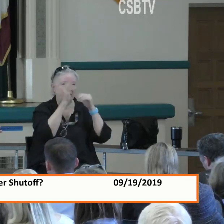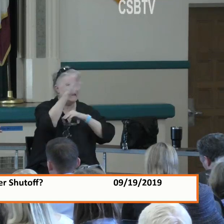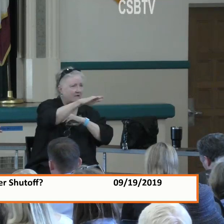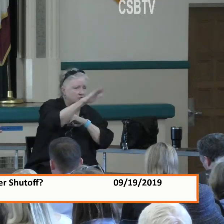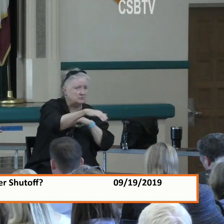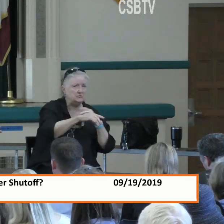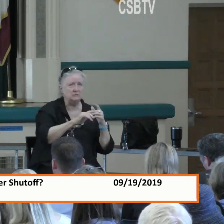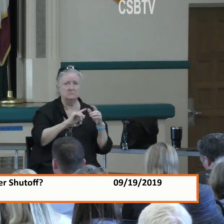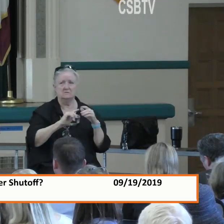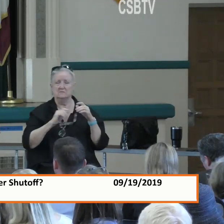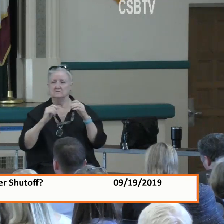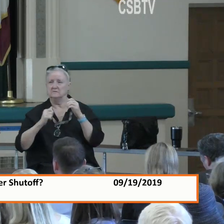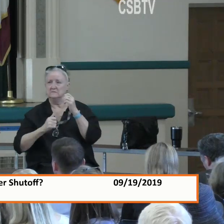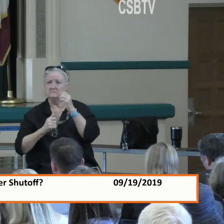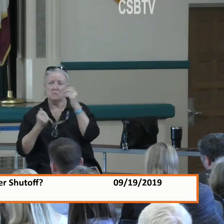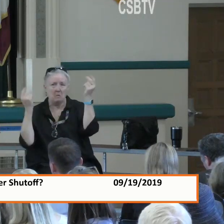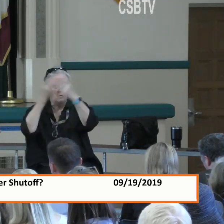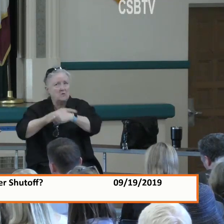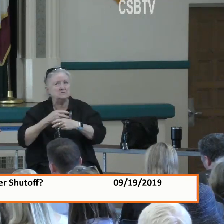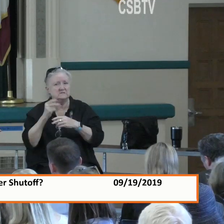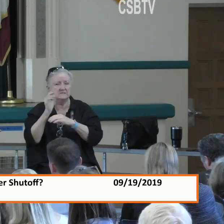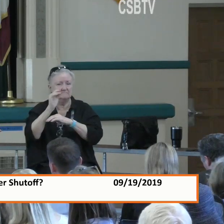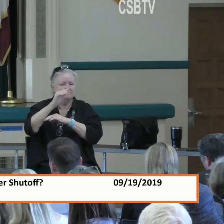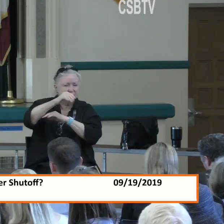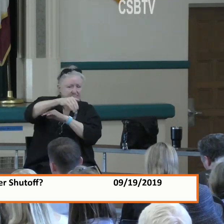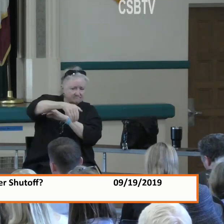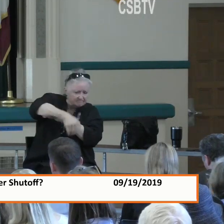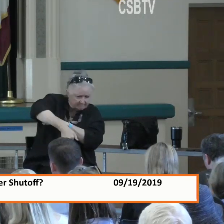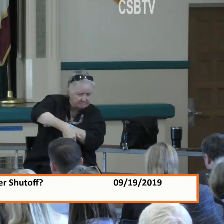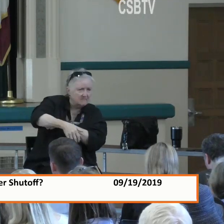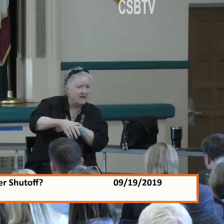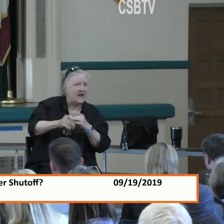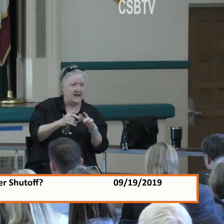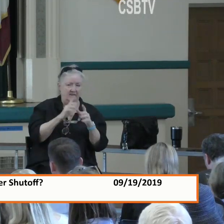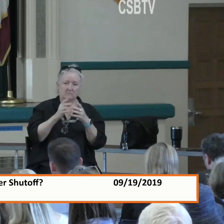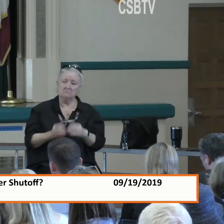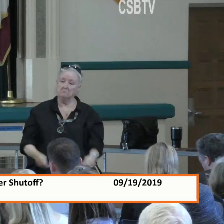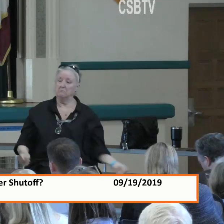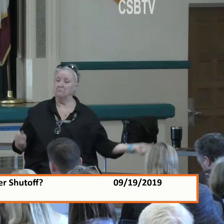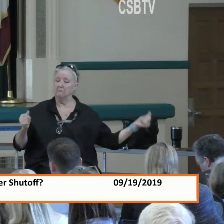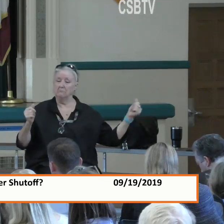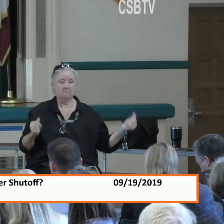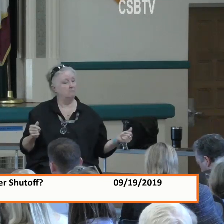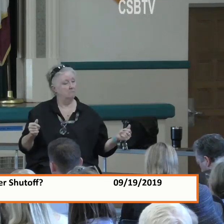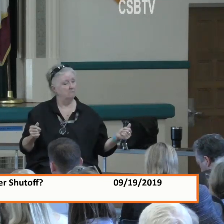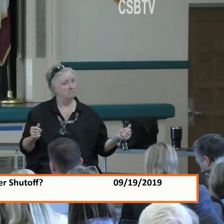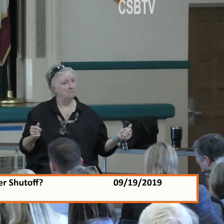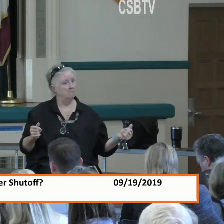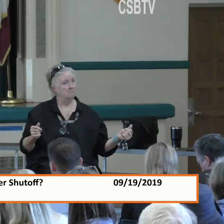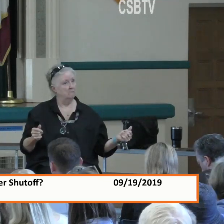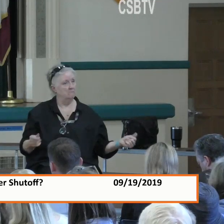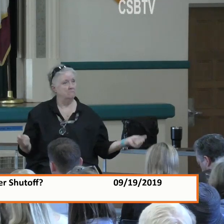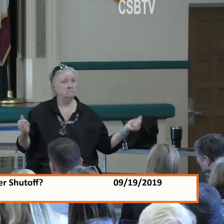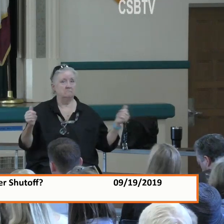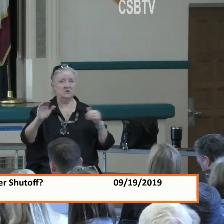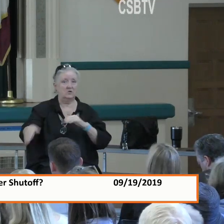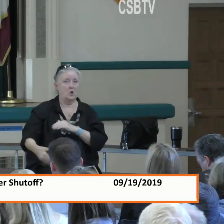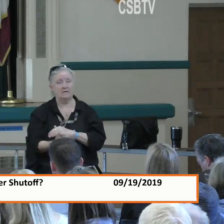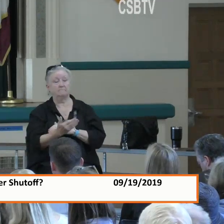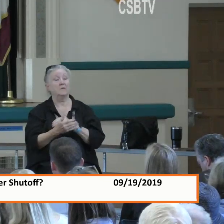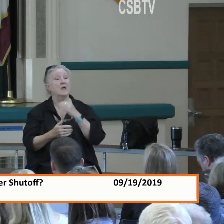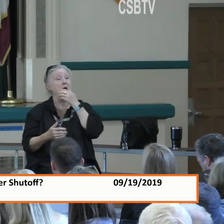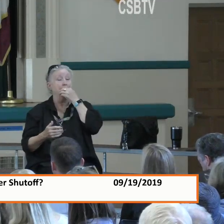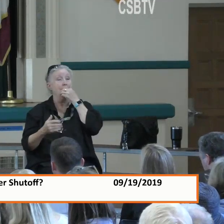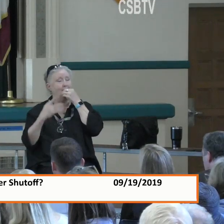peak in the mid to late evening, and then they go down in the middle of the night. Because